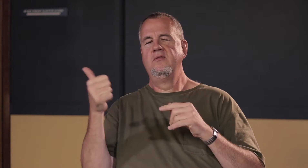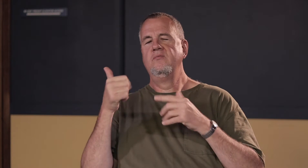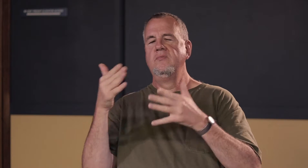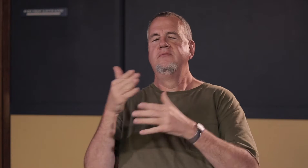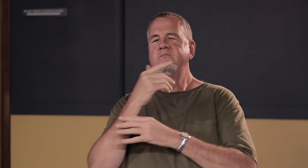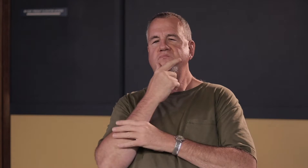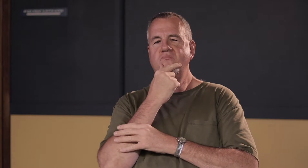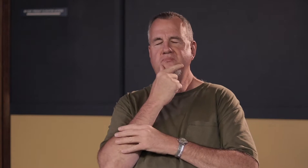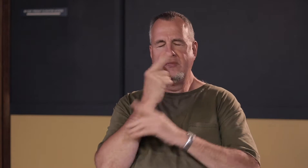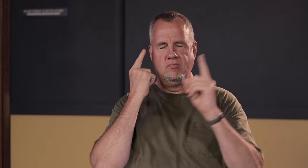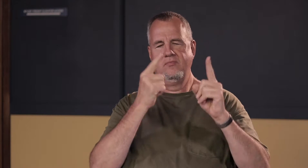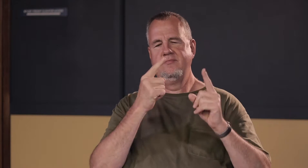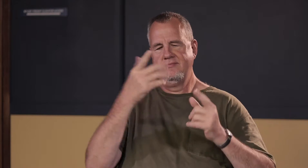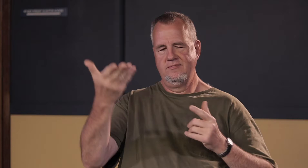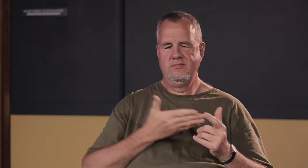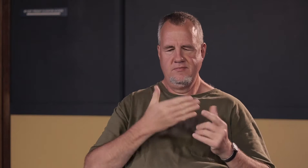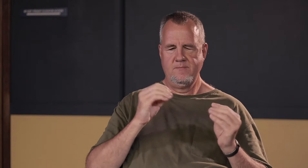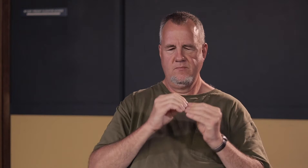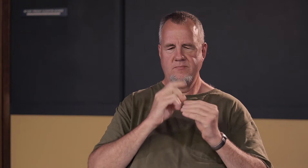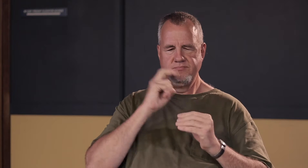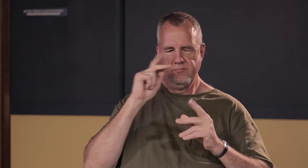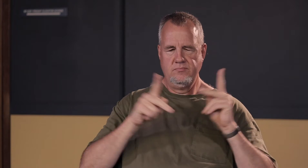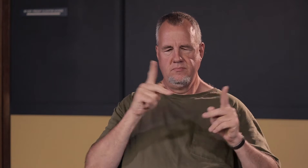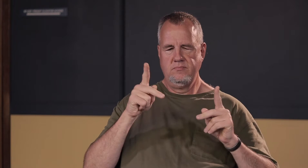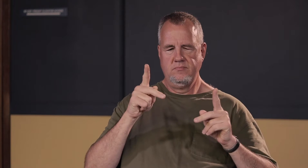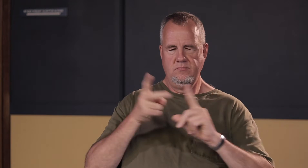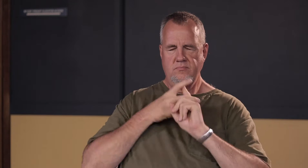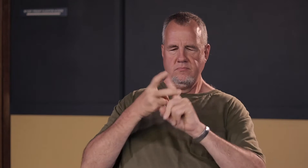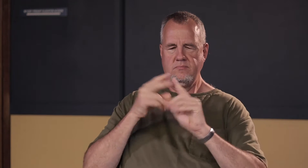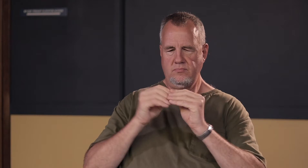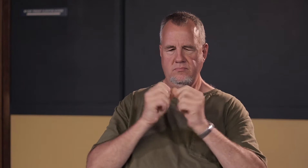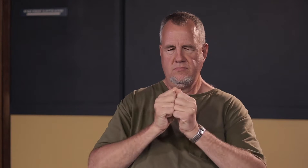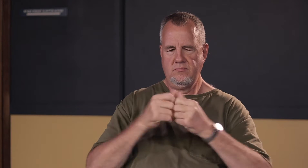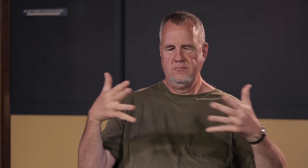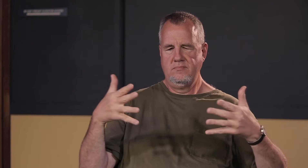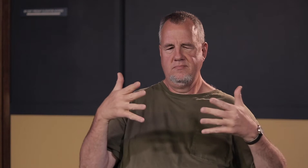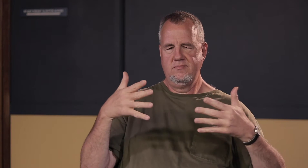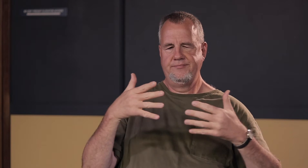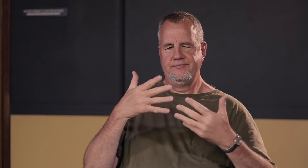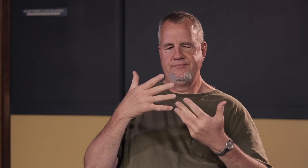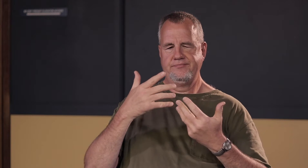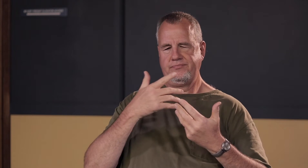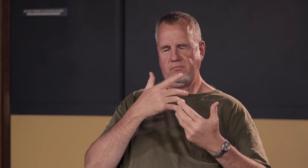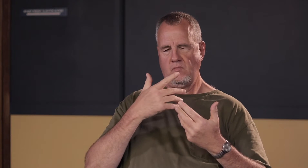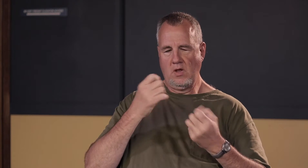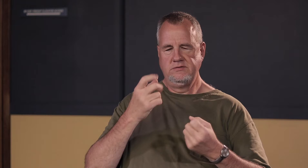I definitely have the goal of becoming a Braille instructor. I also have a goal for the Lighthouse to hire more deafblind